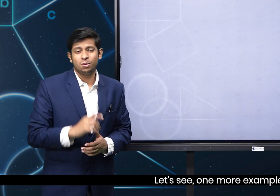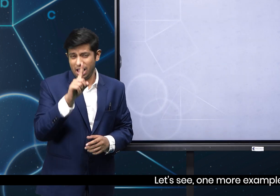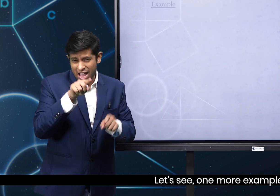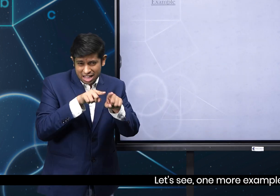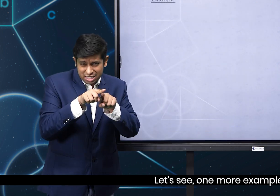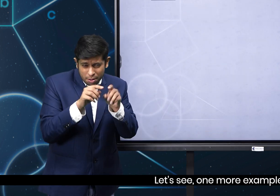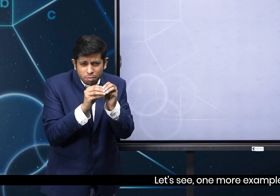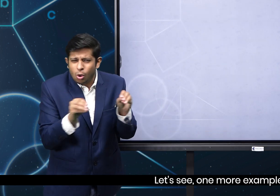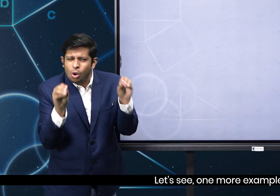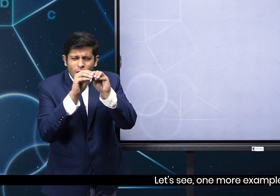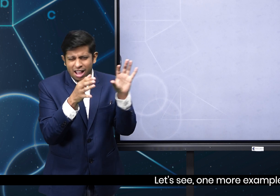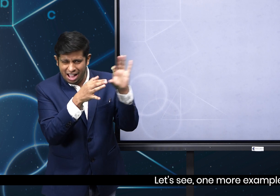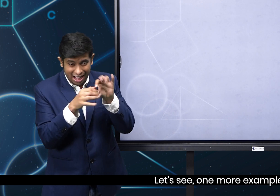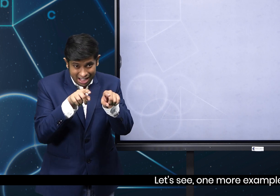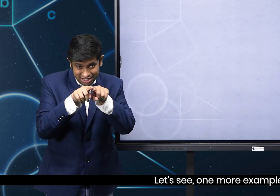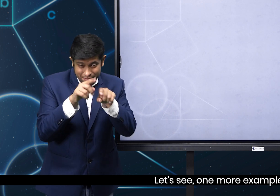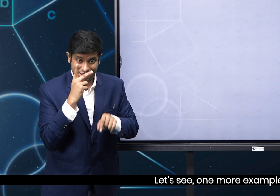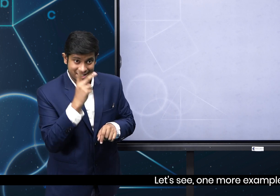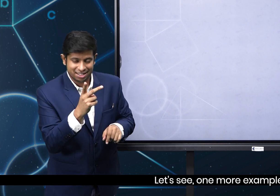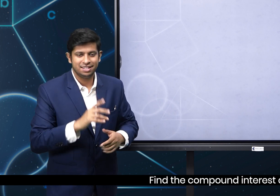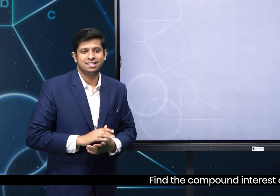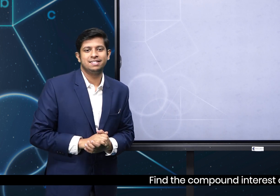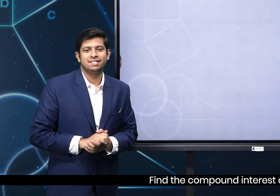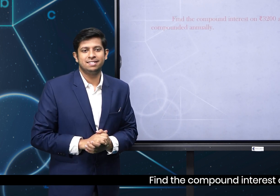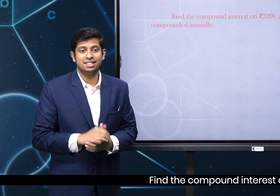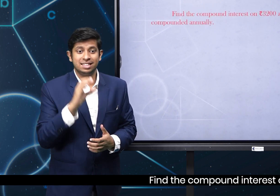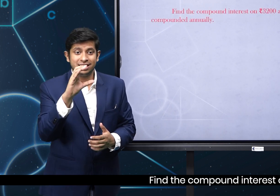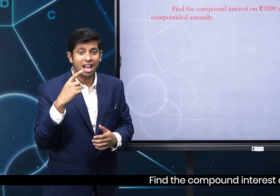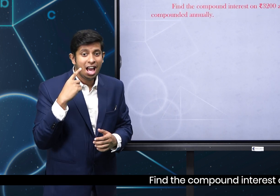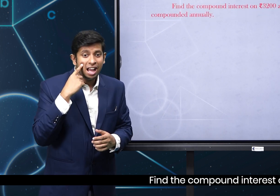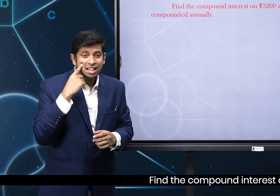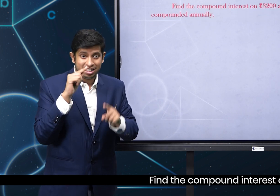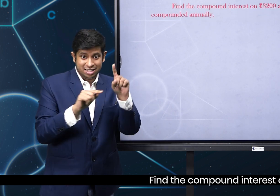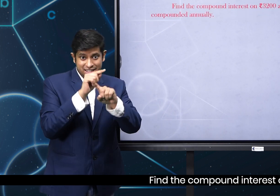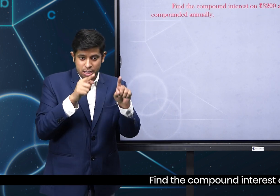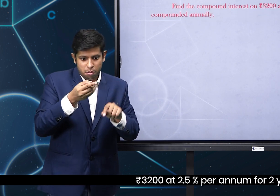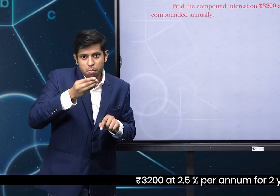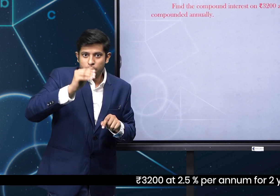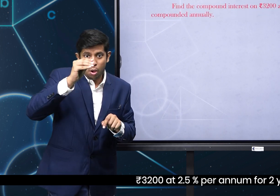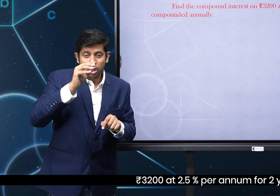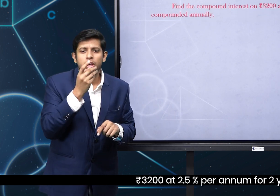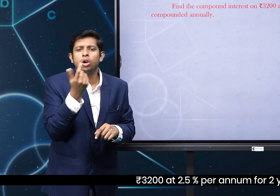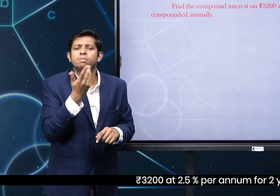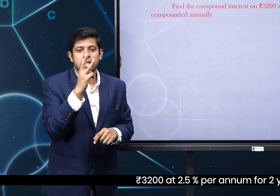Let us see one more example. Find the compound interest on rupees 3,200